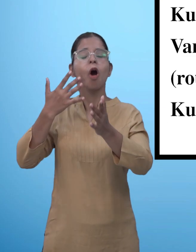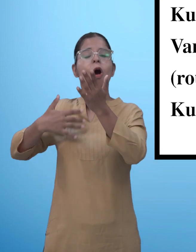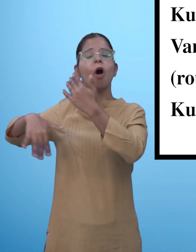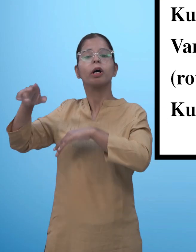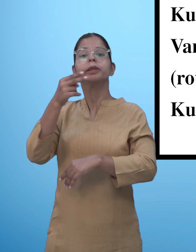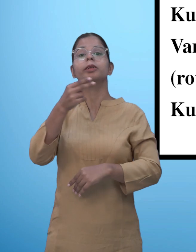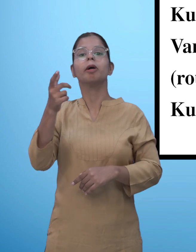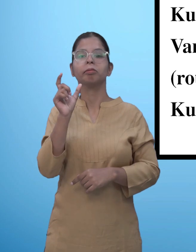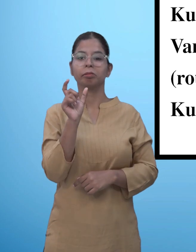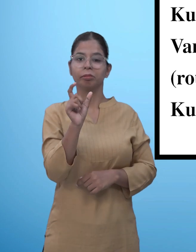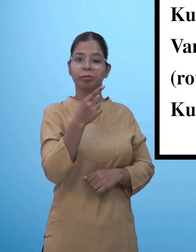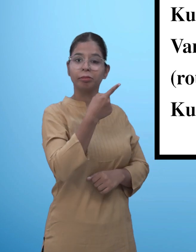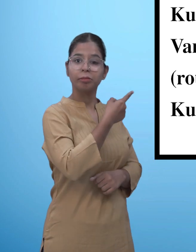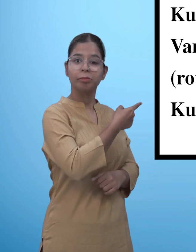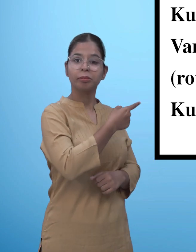Kutch,